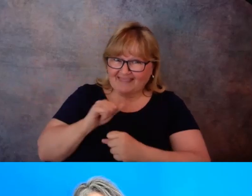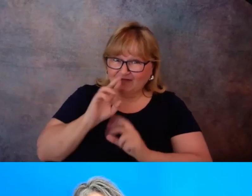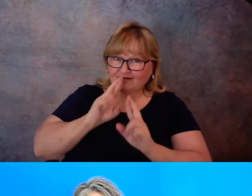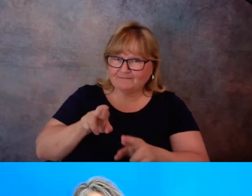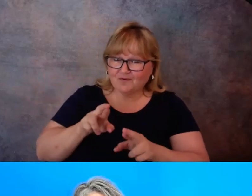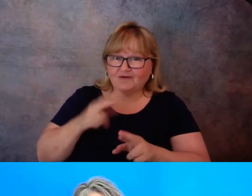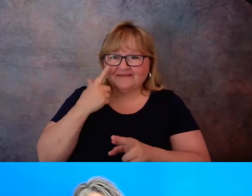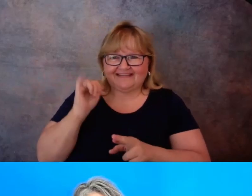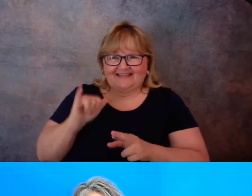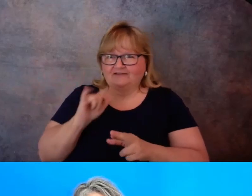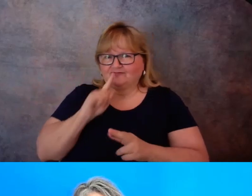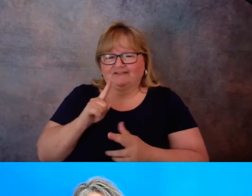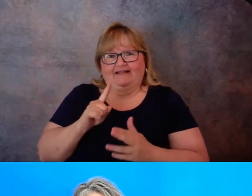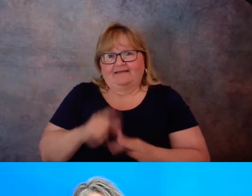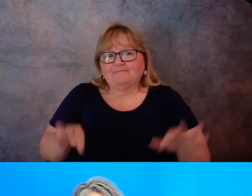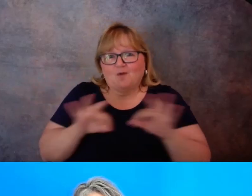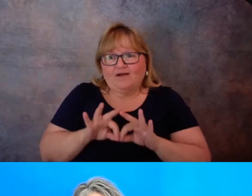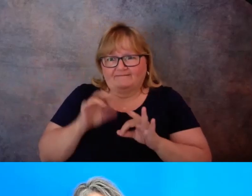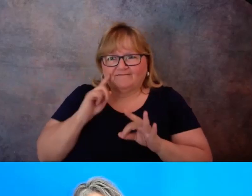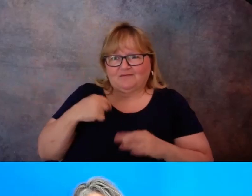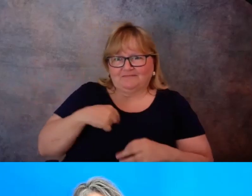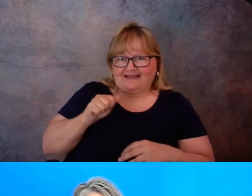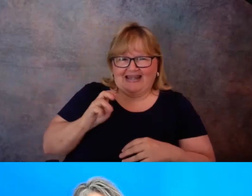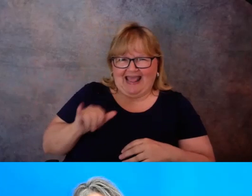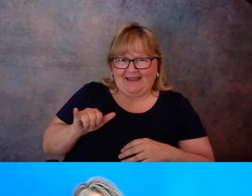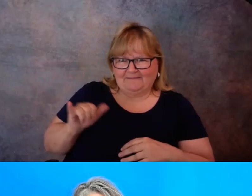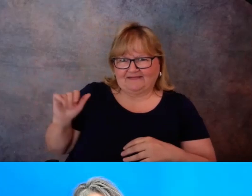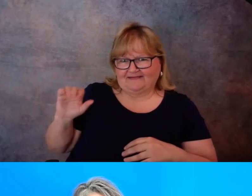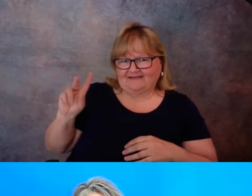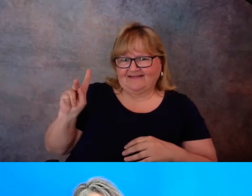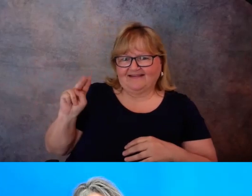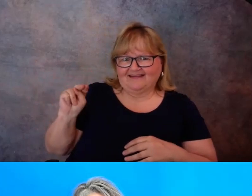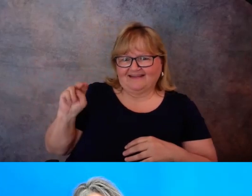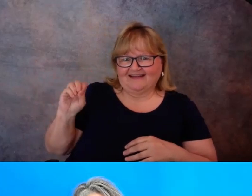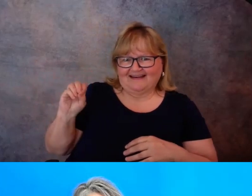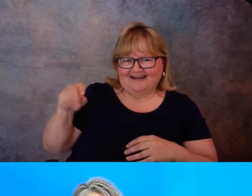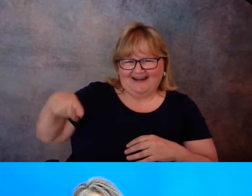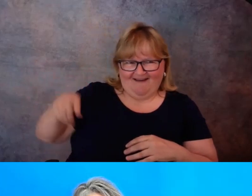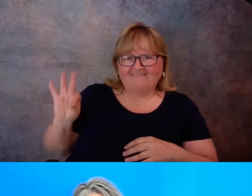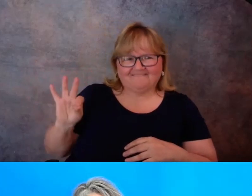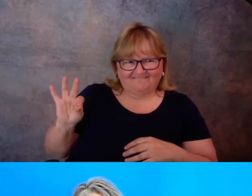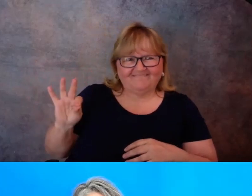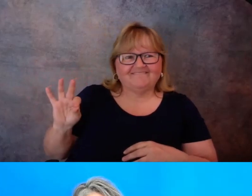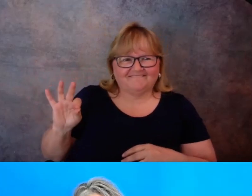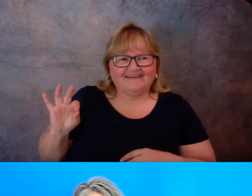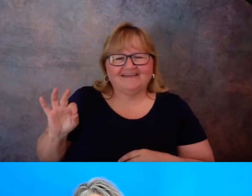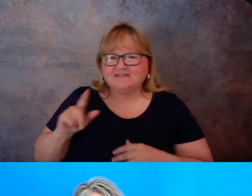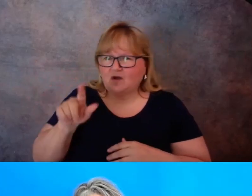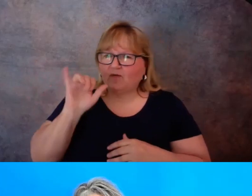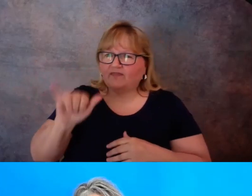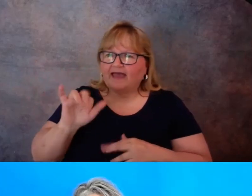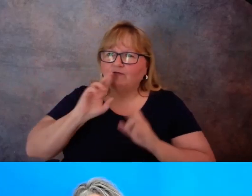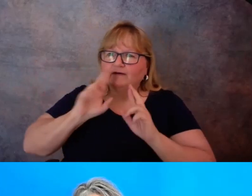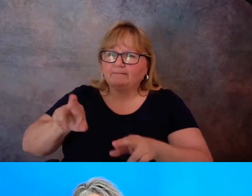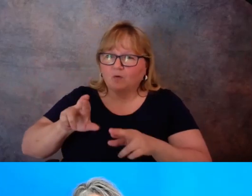Dr. Knopf and I do together. So which report is that? Sorry. A report on involving individuals with disabilities in